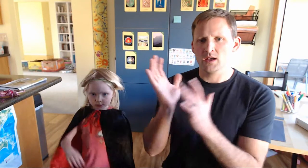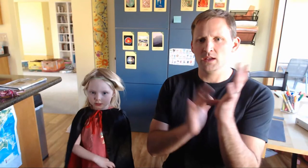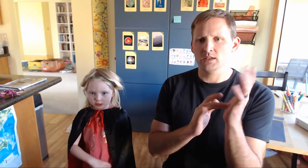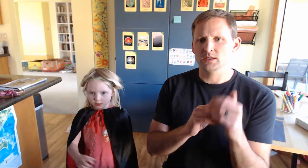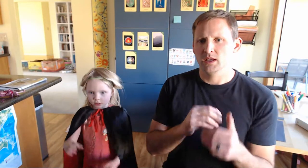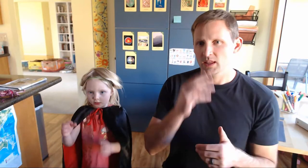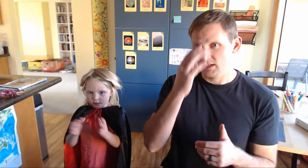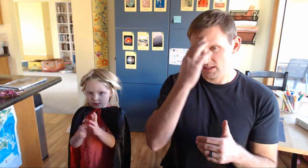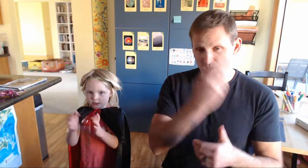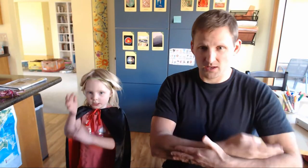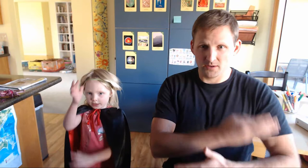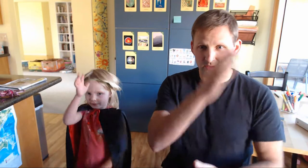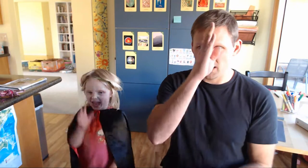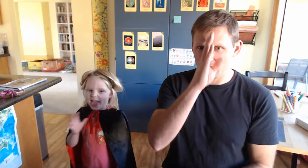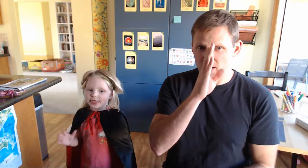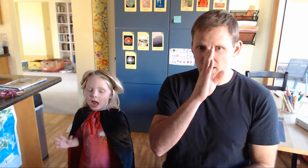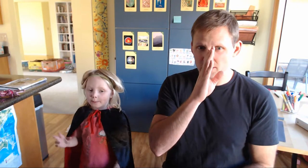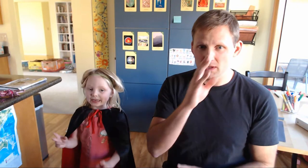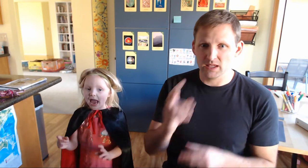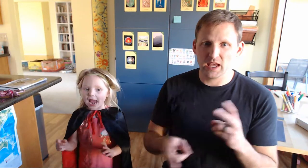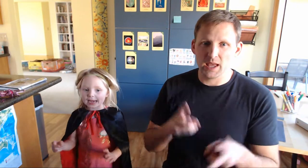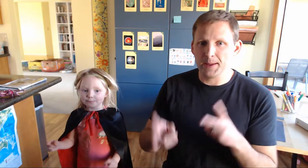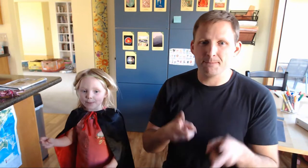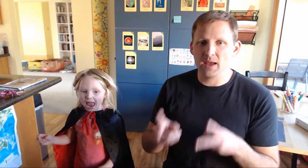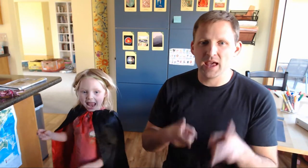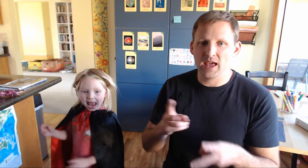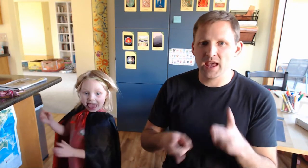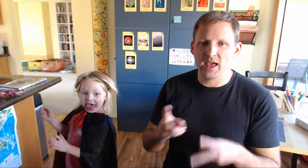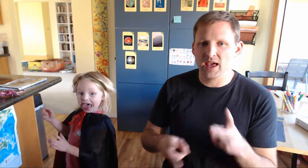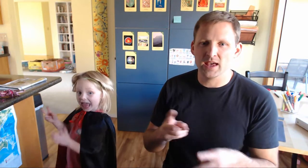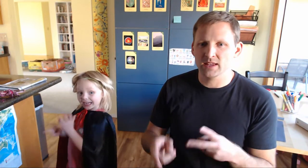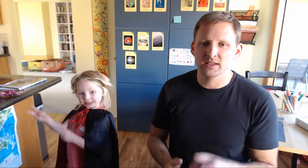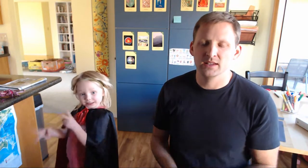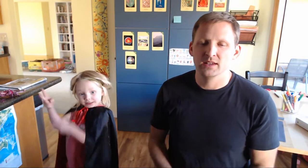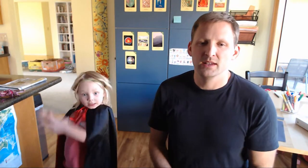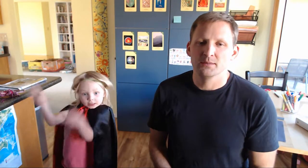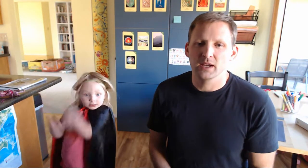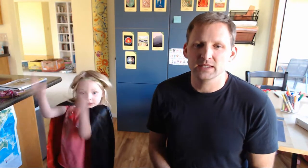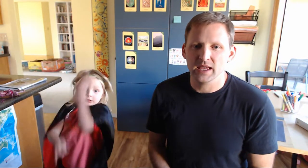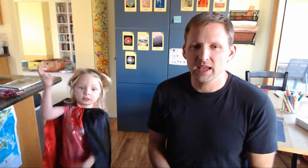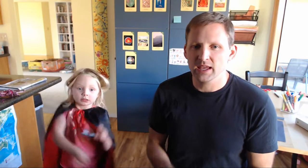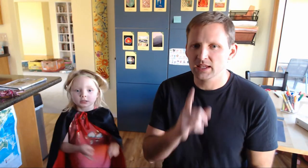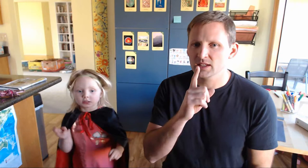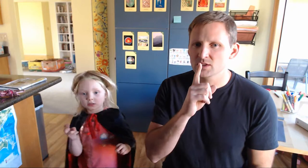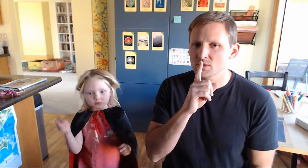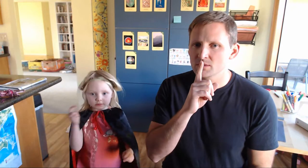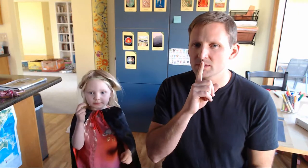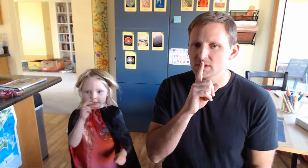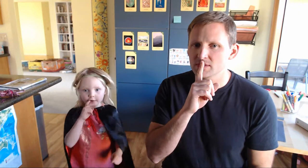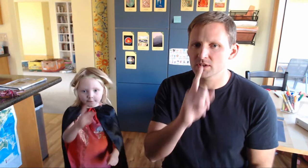Christ, the Son of God, became man by taking to himself a